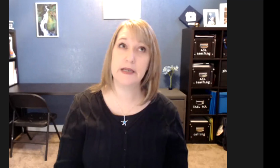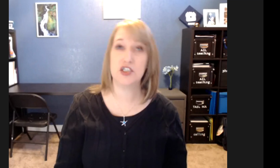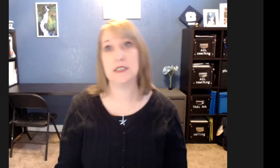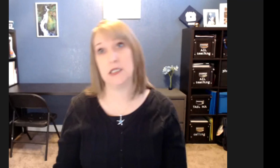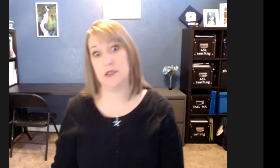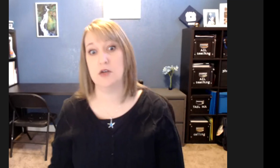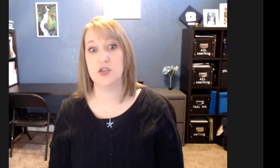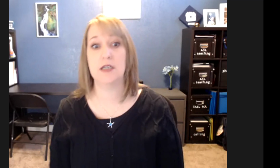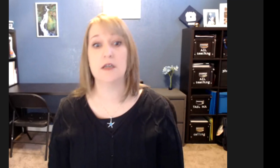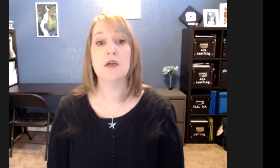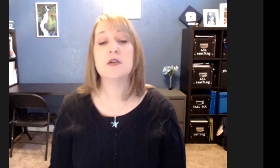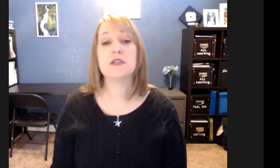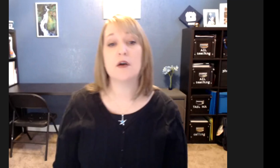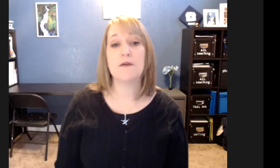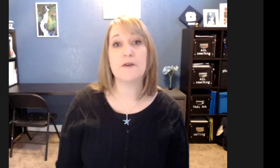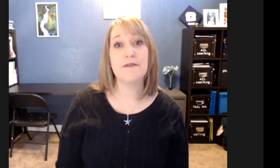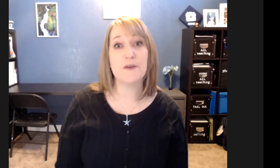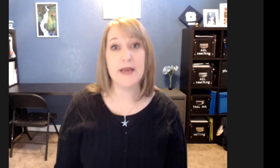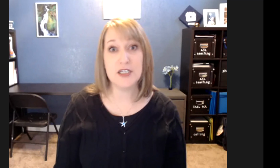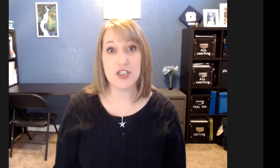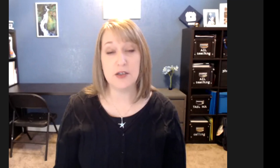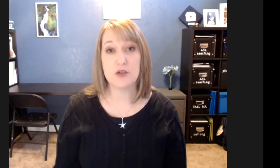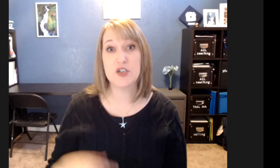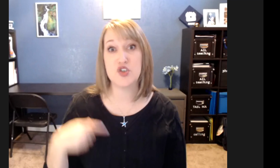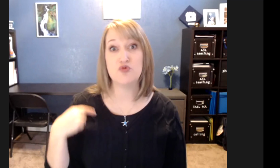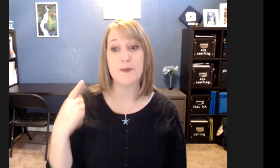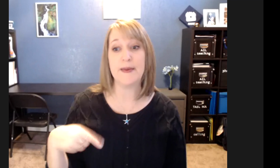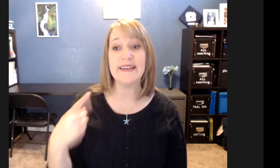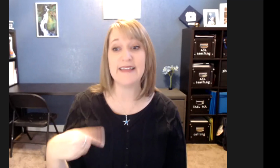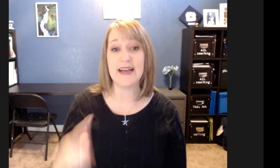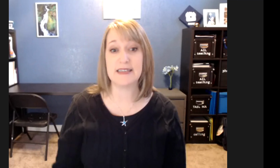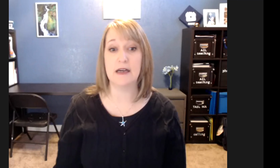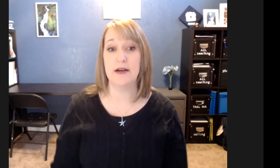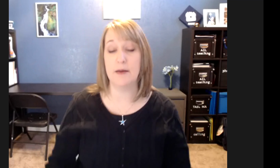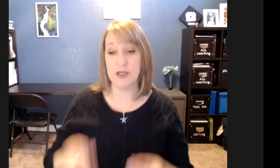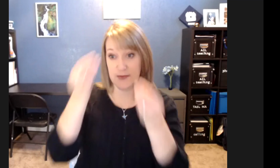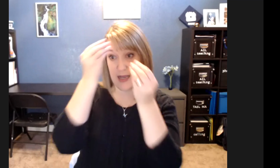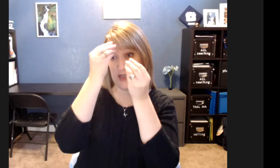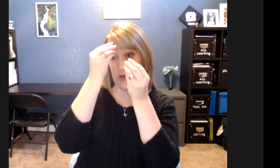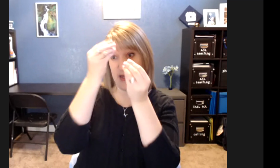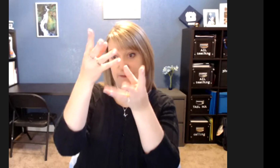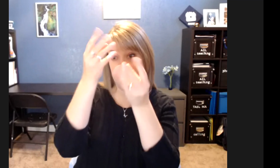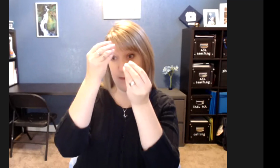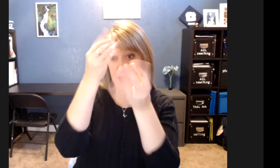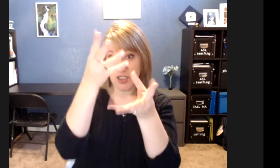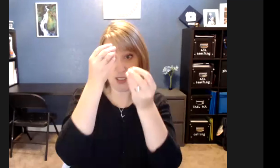information technology. So for information, you're going to repeat that sign a bunch of times. So